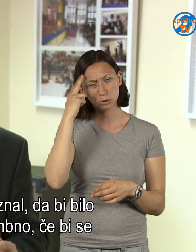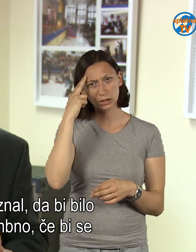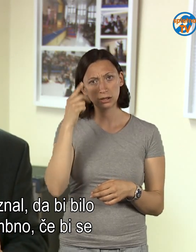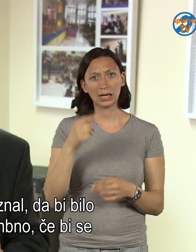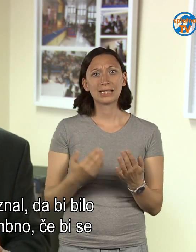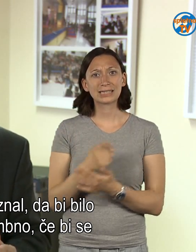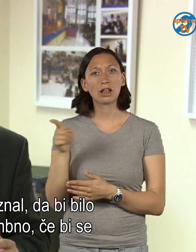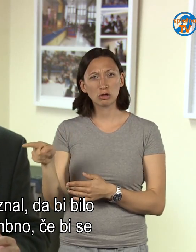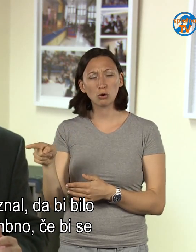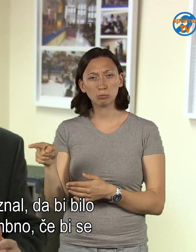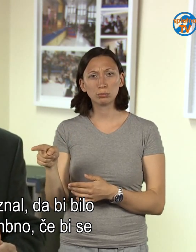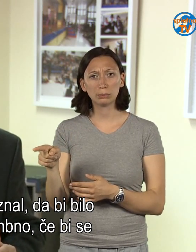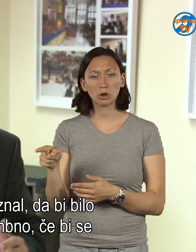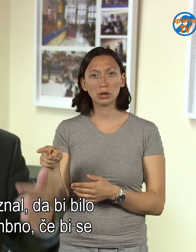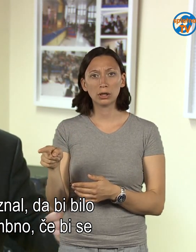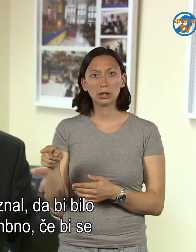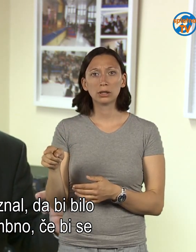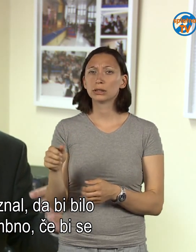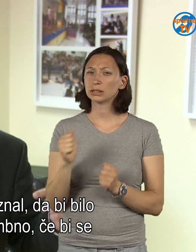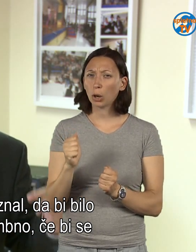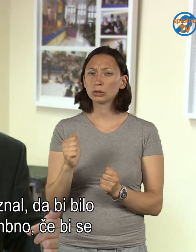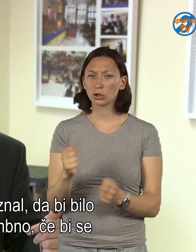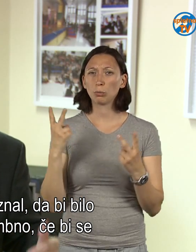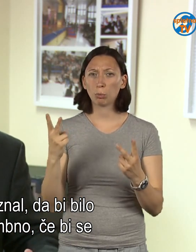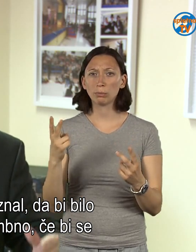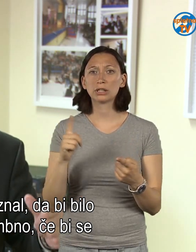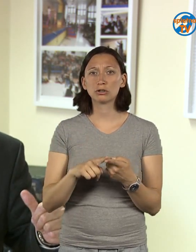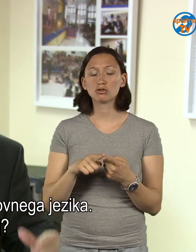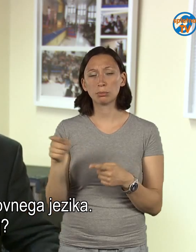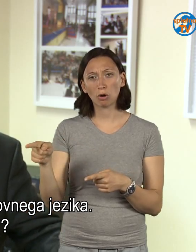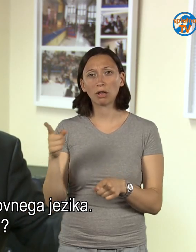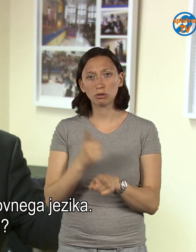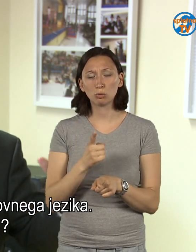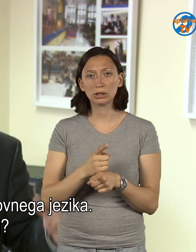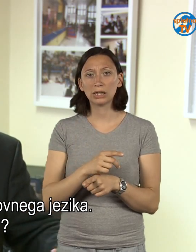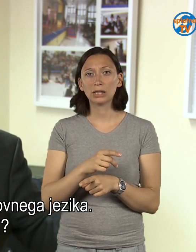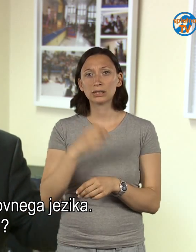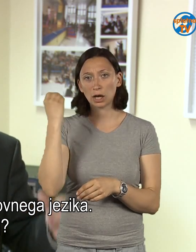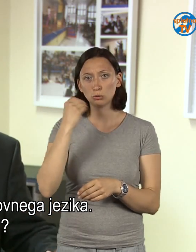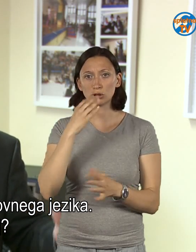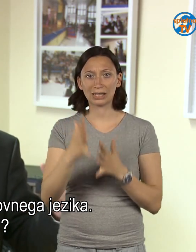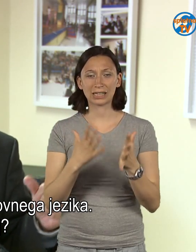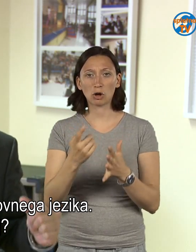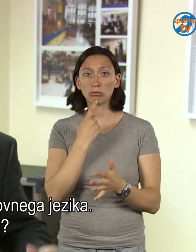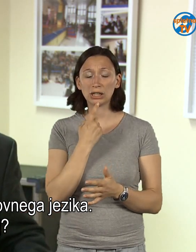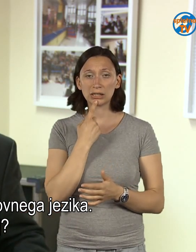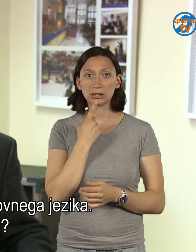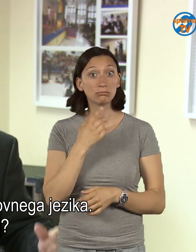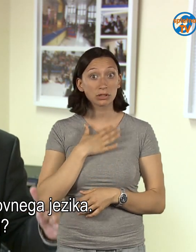her would have been very important if she also had learned sign language.